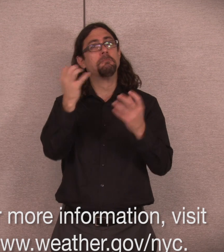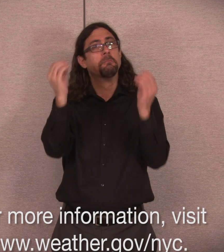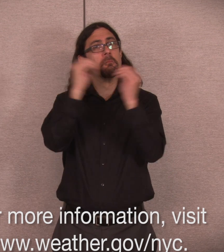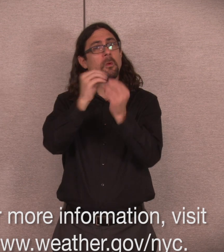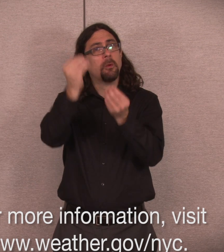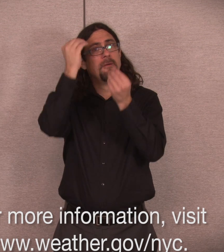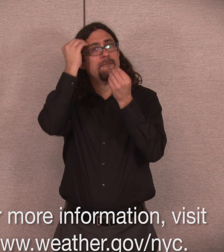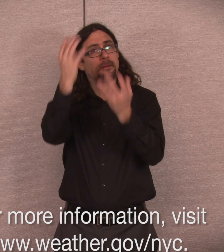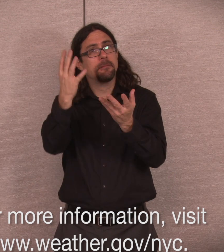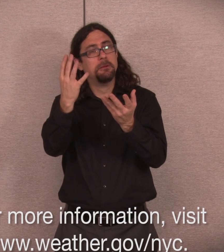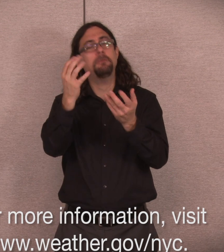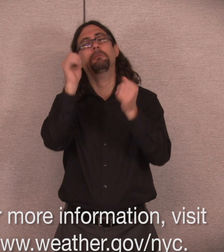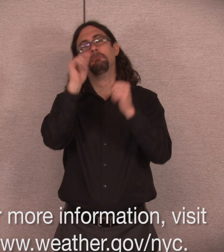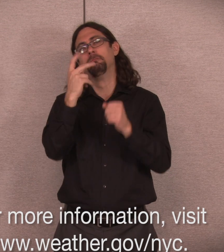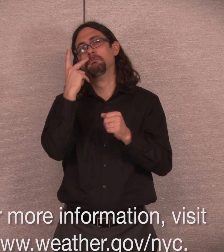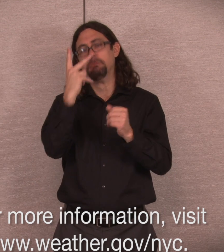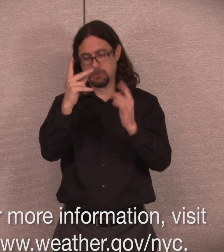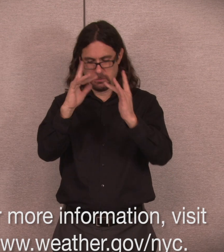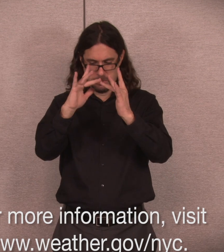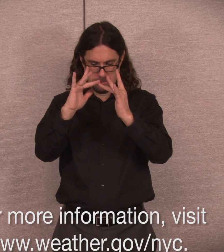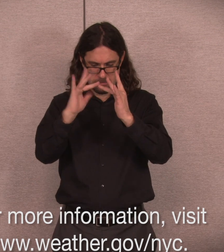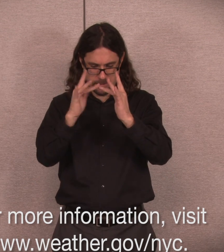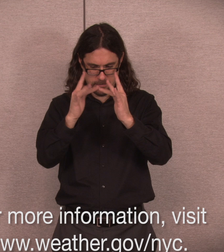For more information, visit